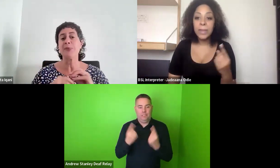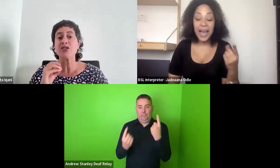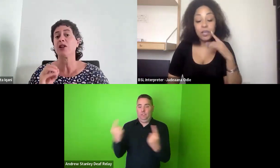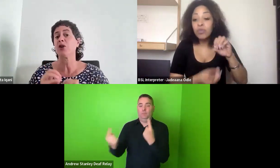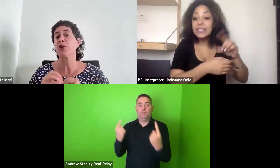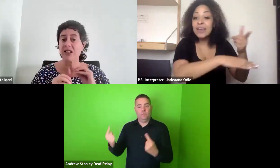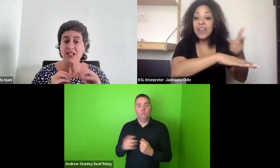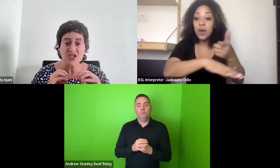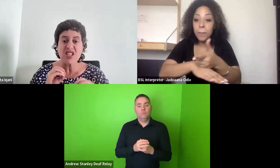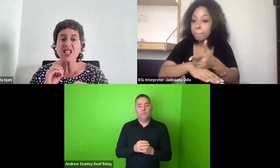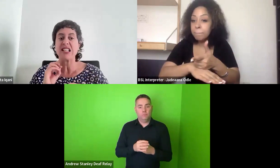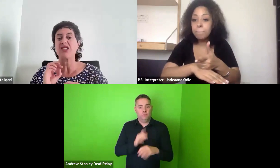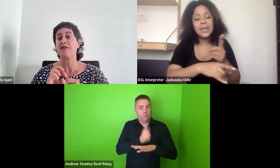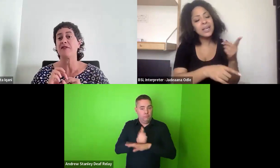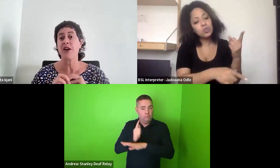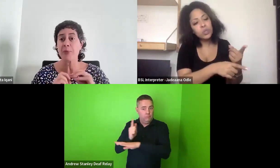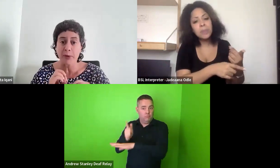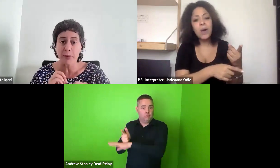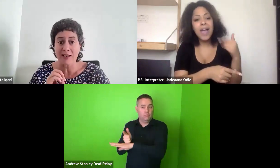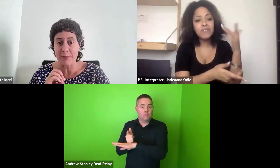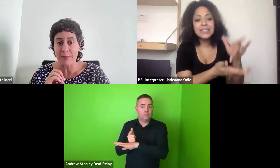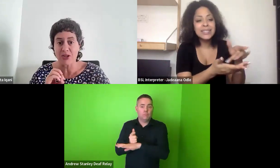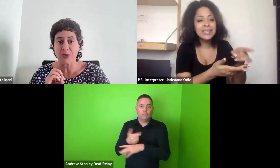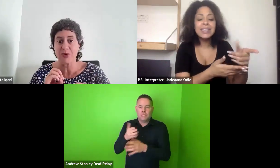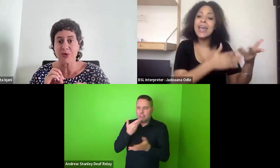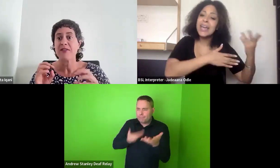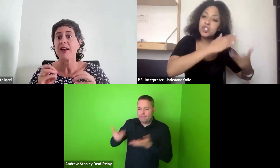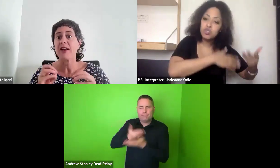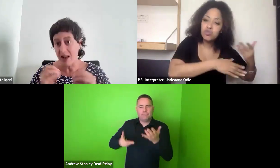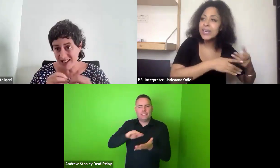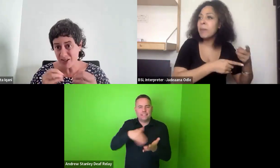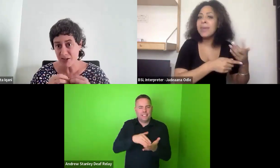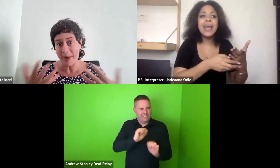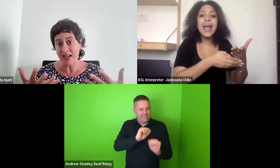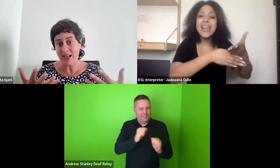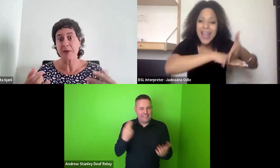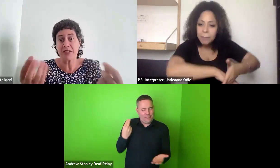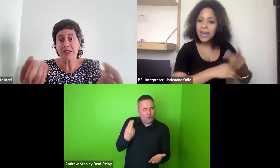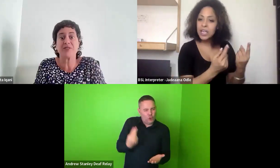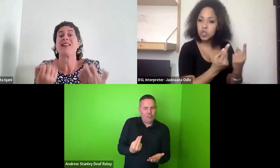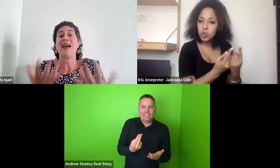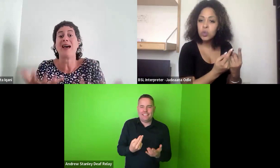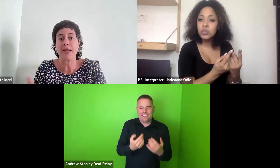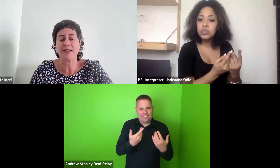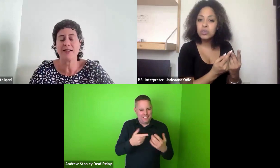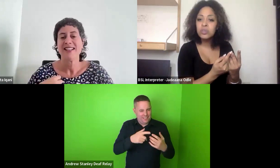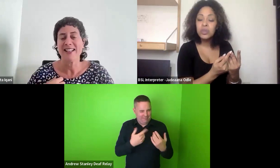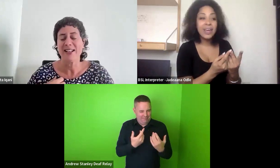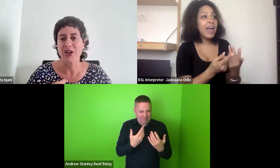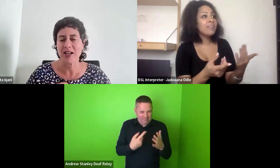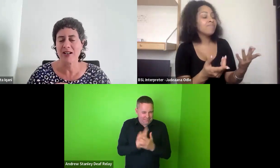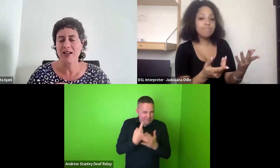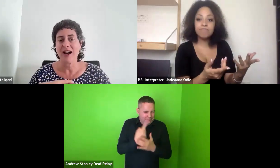and that speaks to colonial histories and to the very problematic labor issues that are linked to the mining of the materials that